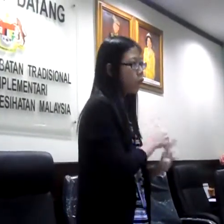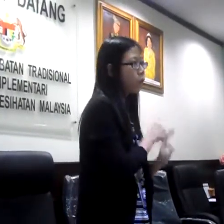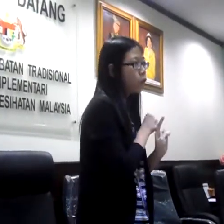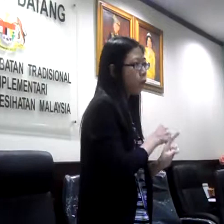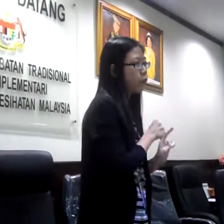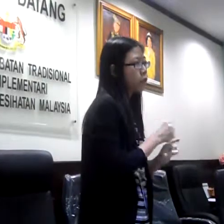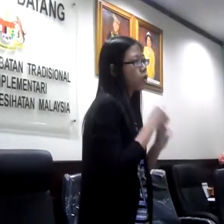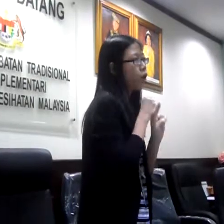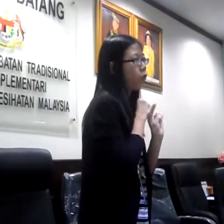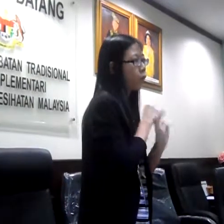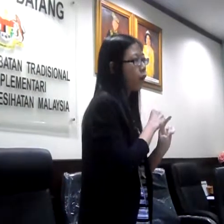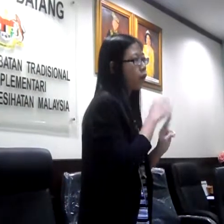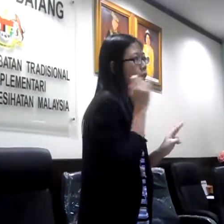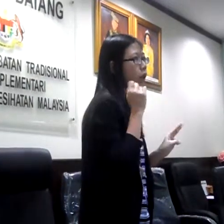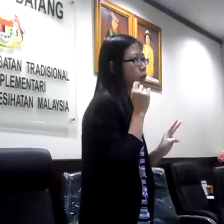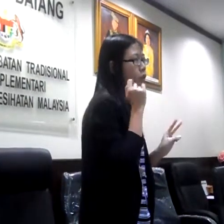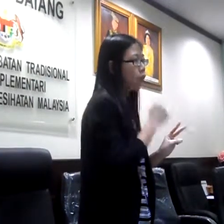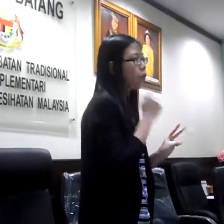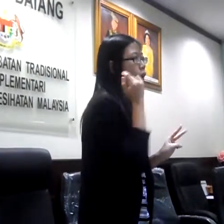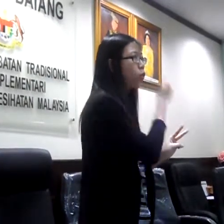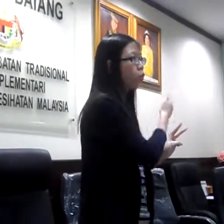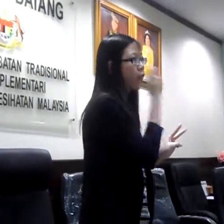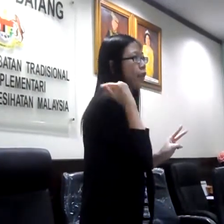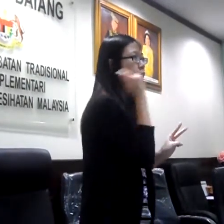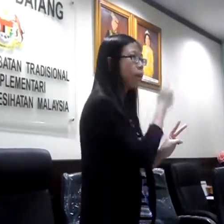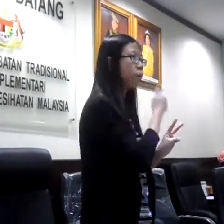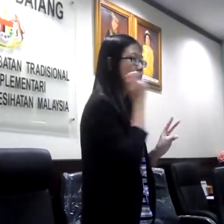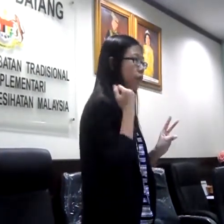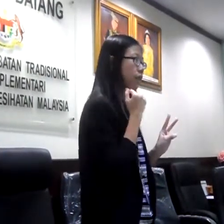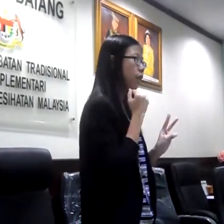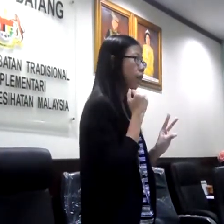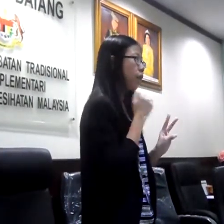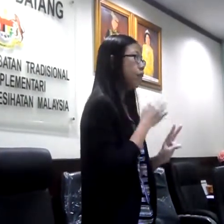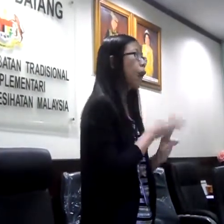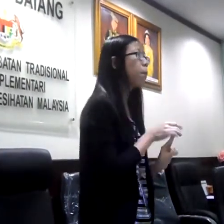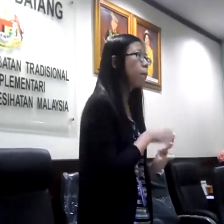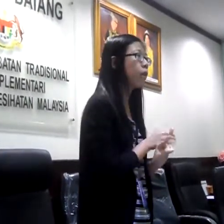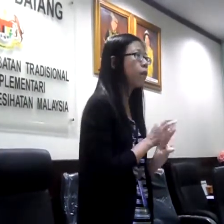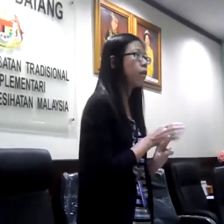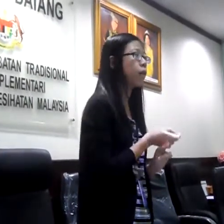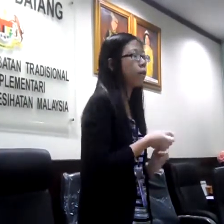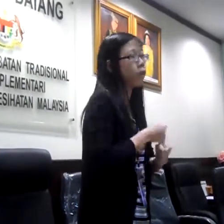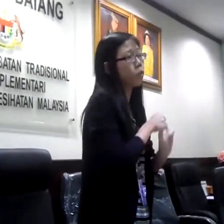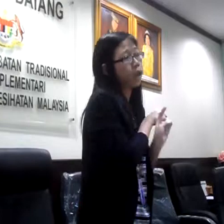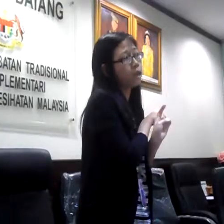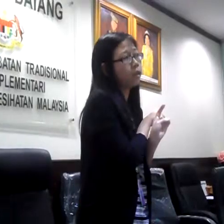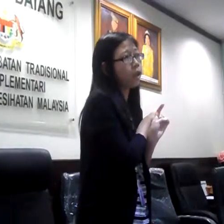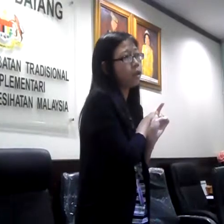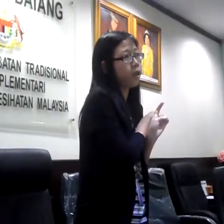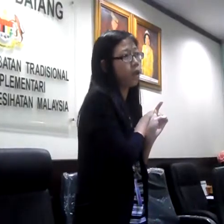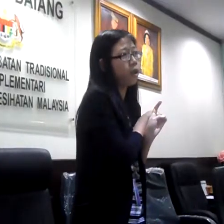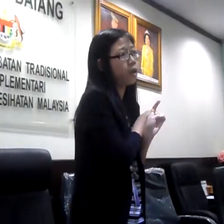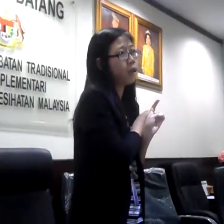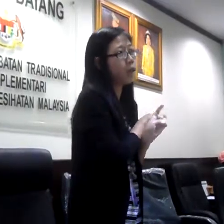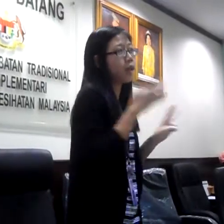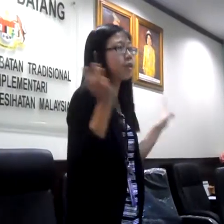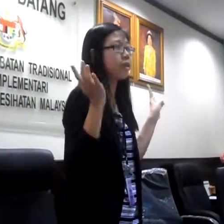different durations of required, they require to wear the braces. Some people, they may take two years, then they are done.